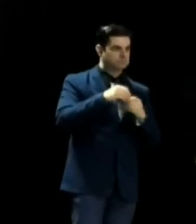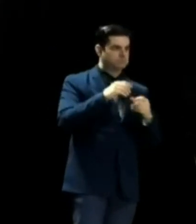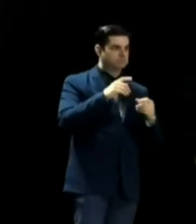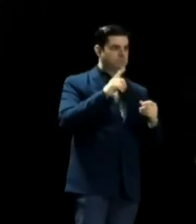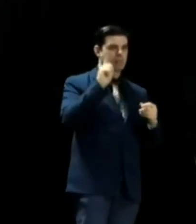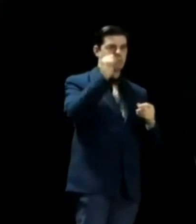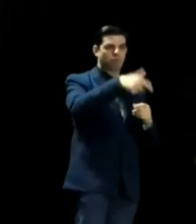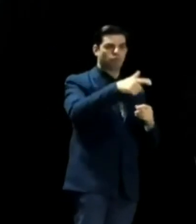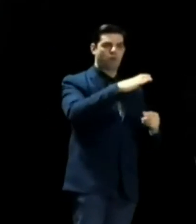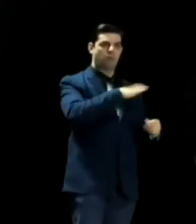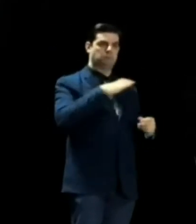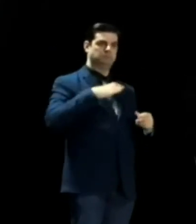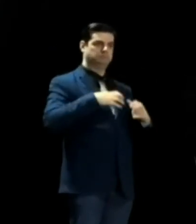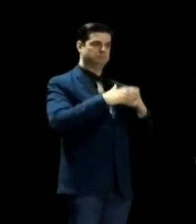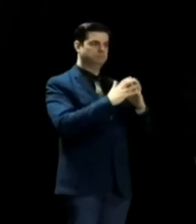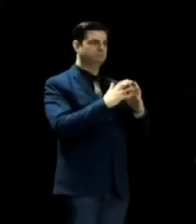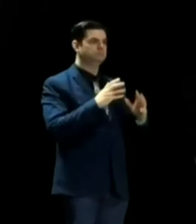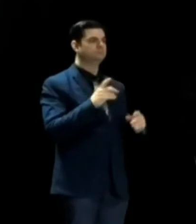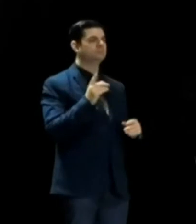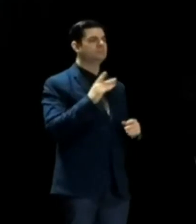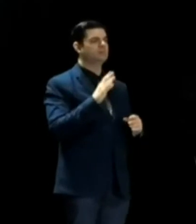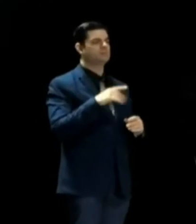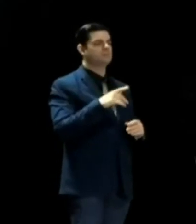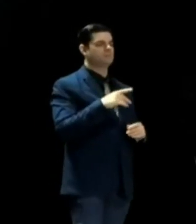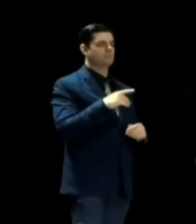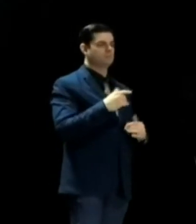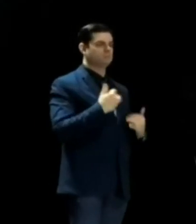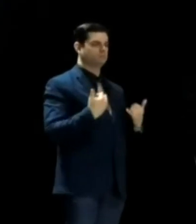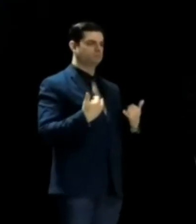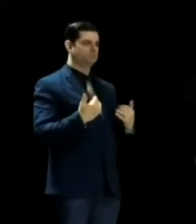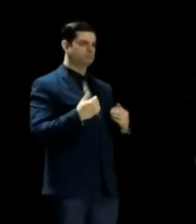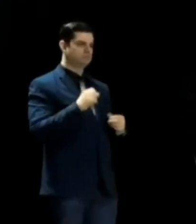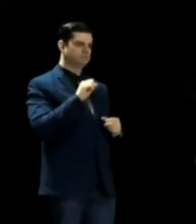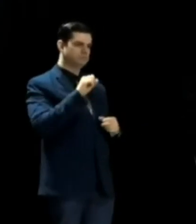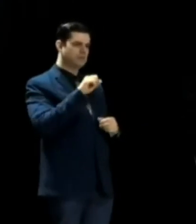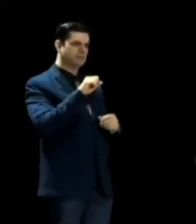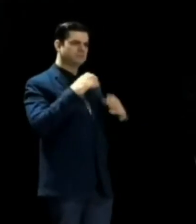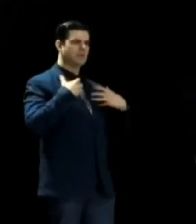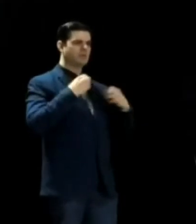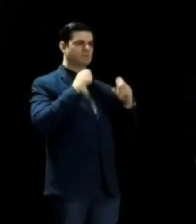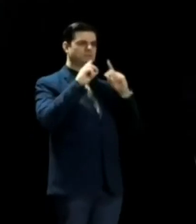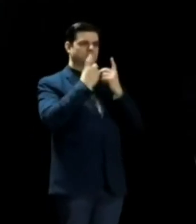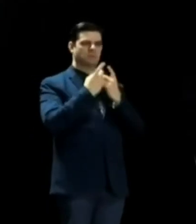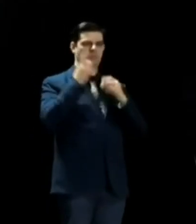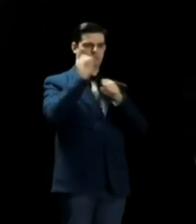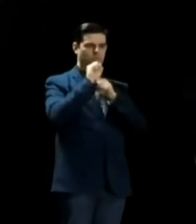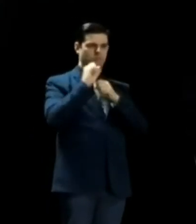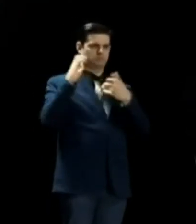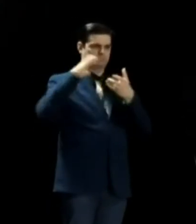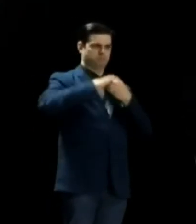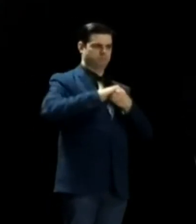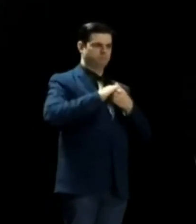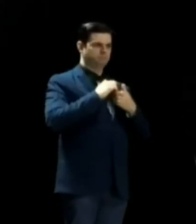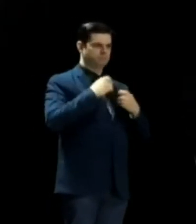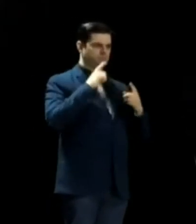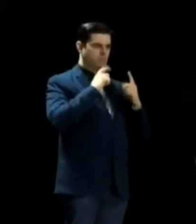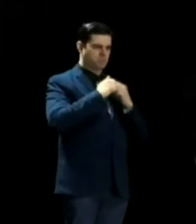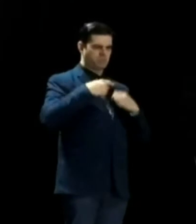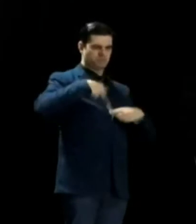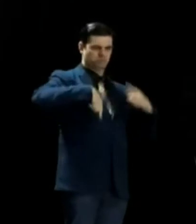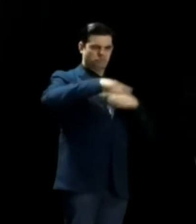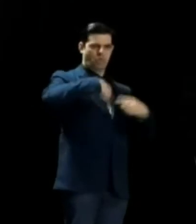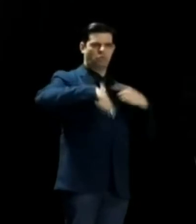on this committee specifically. yeah, we'll have our health commissioners talking to each other. And so our emergency management commissioners will be talking to each other